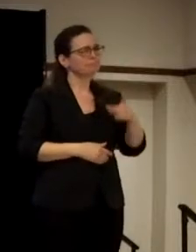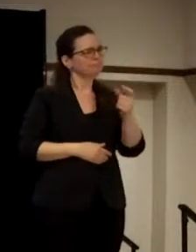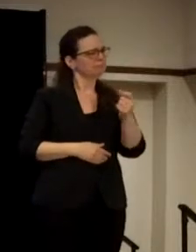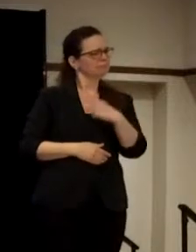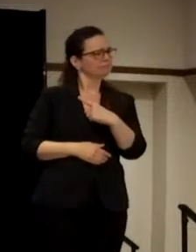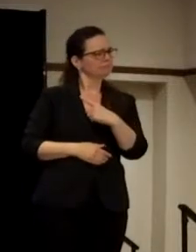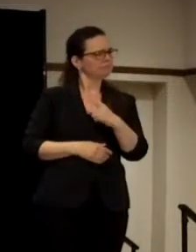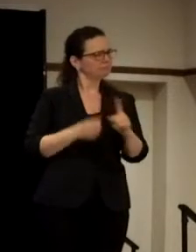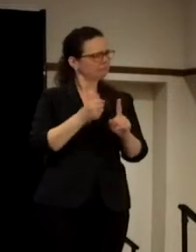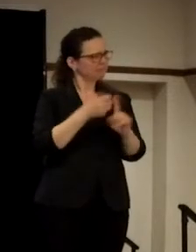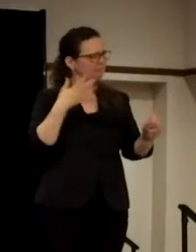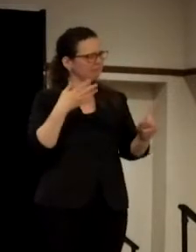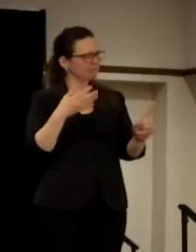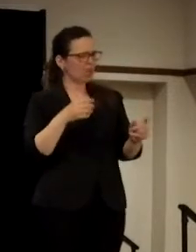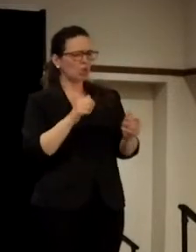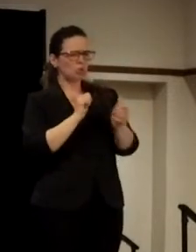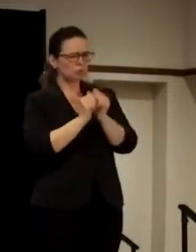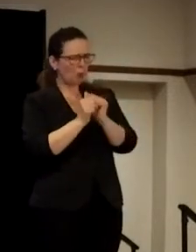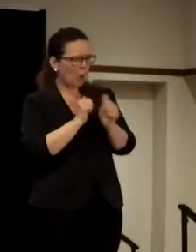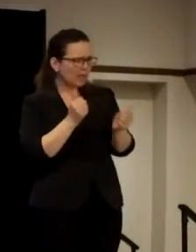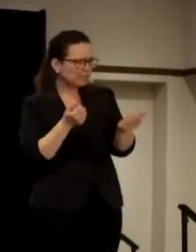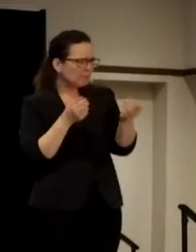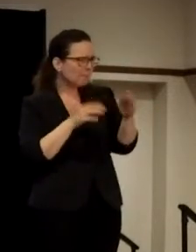and for the person at home listening,